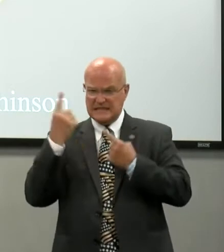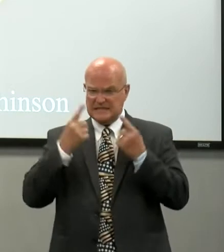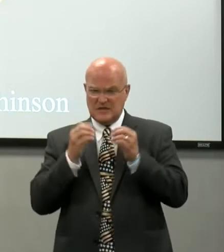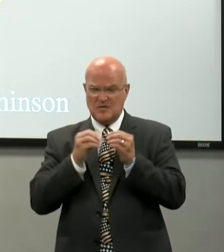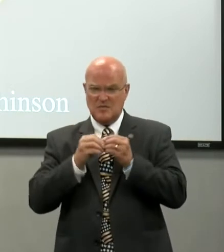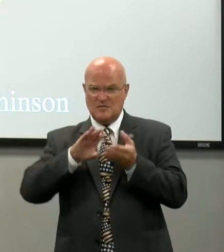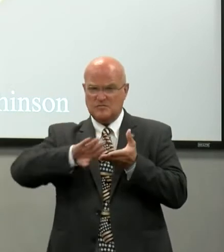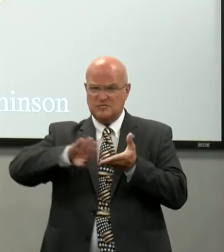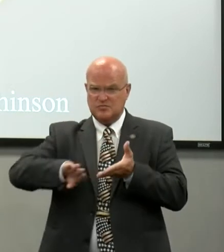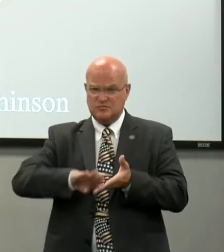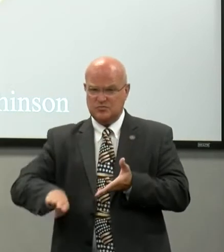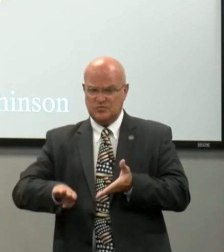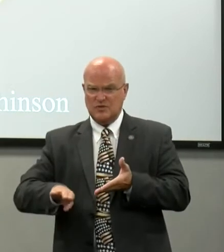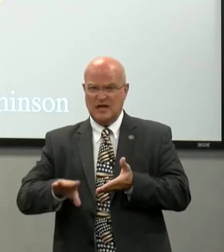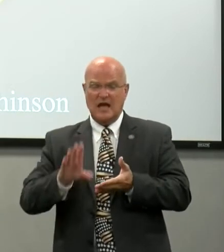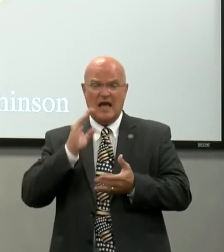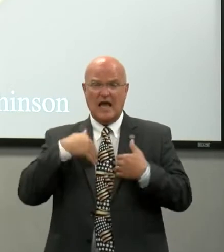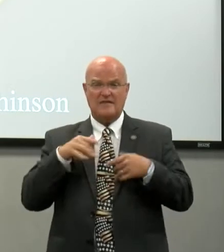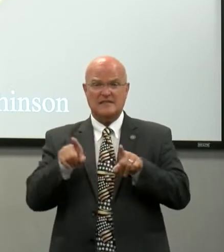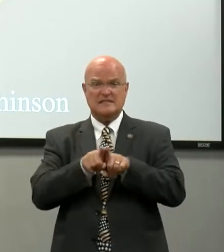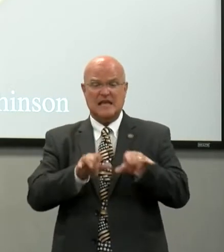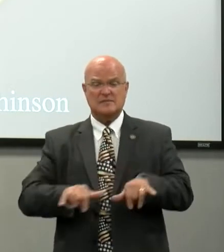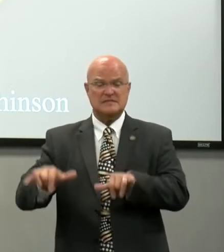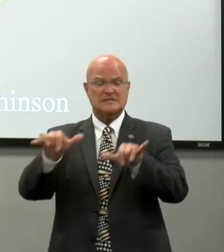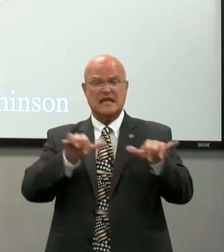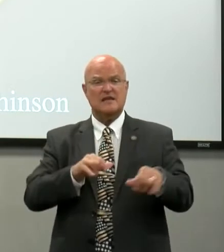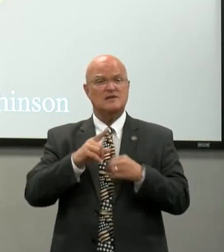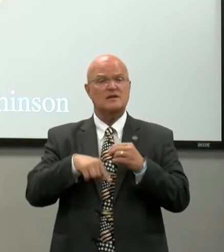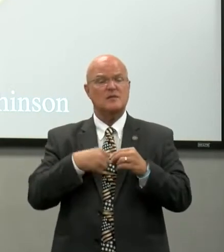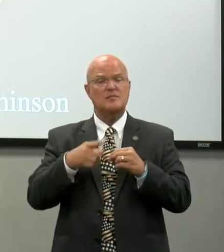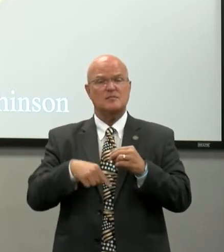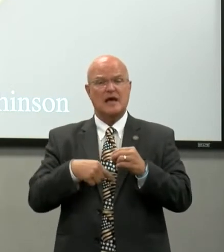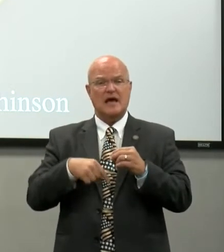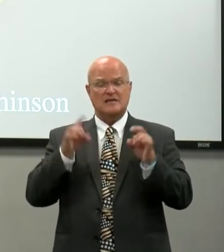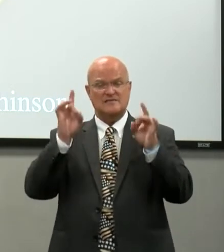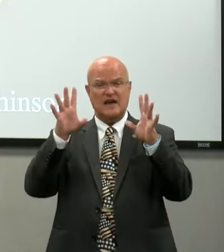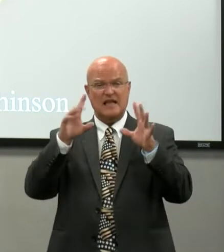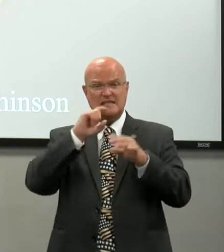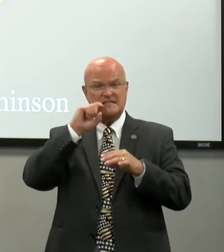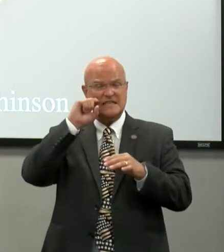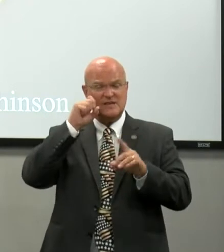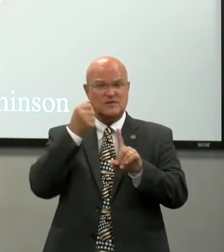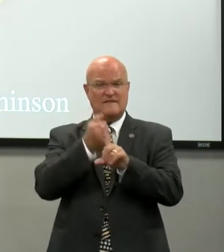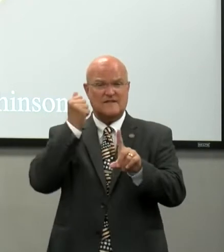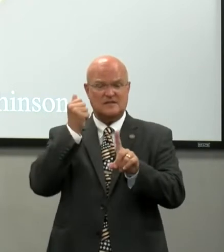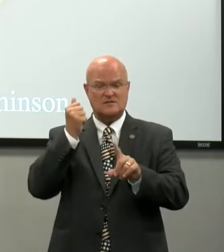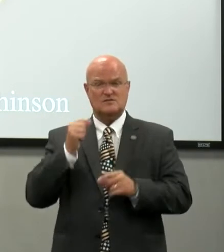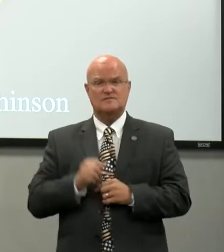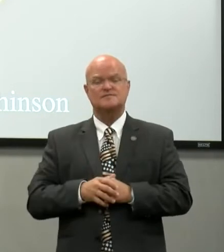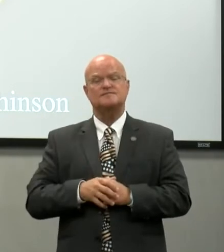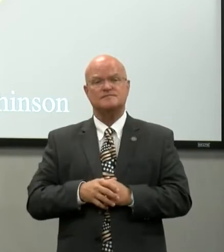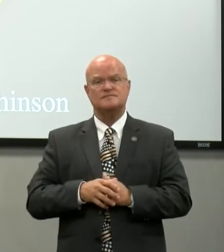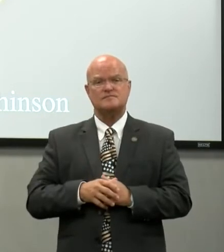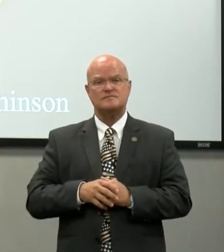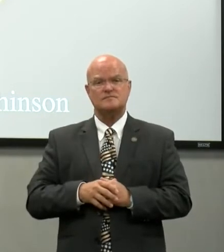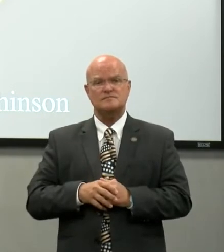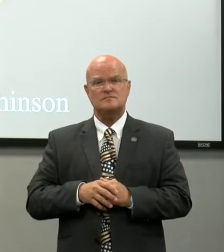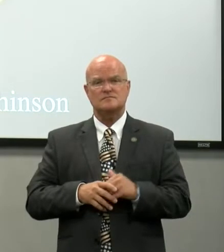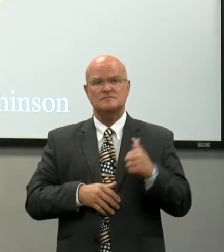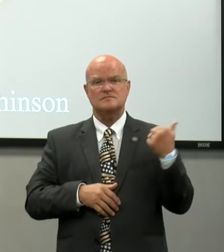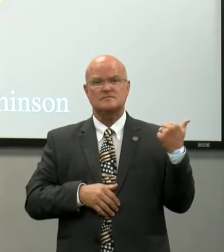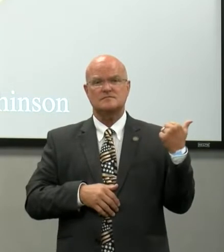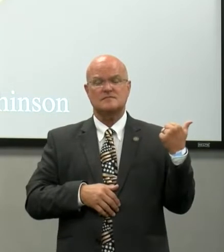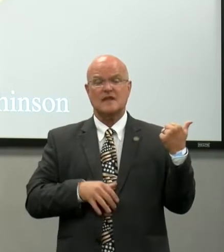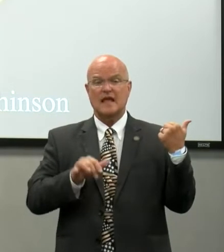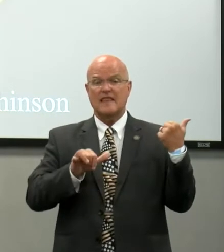further releases, and will they have the same standard regarding violent and sexual offenders? Well, that